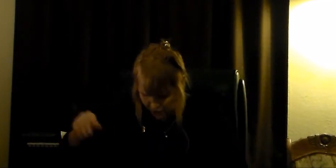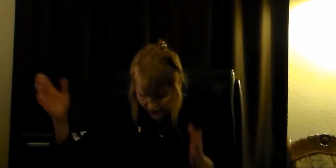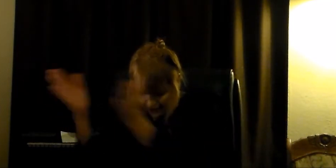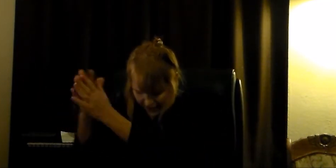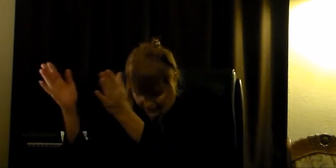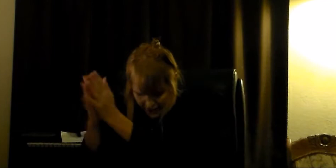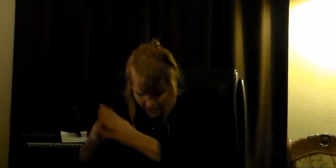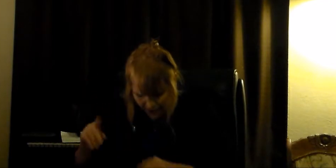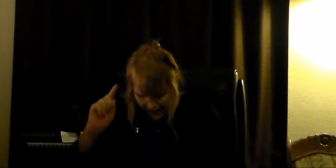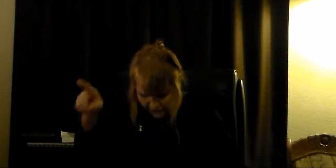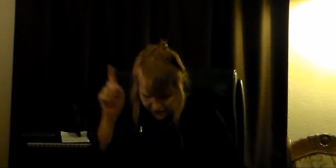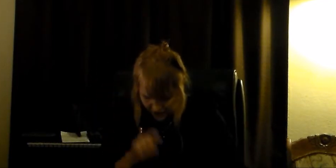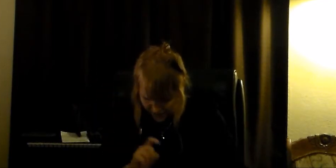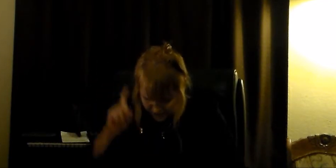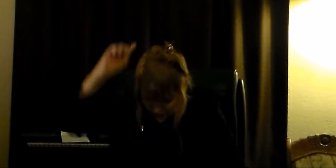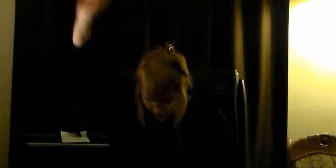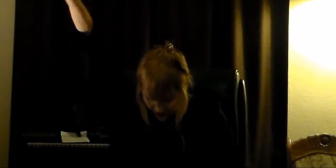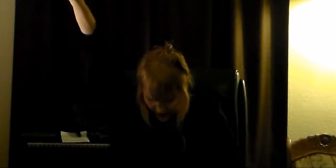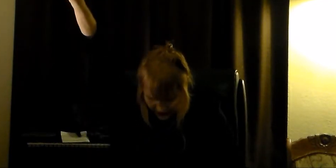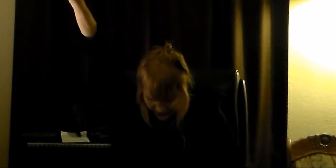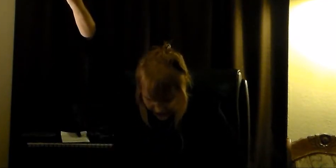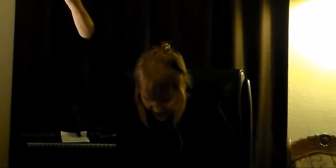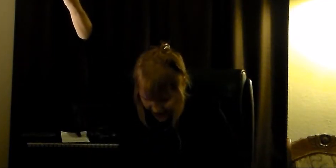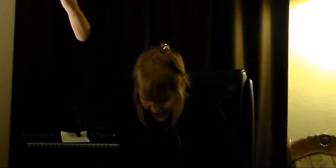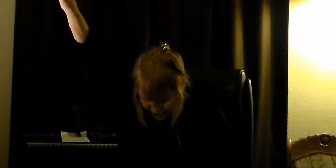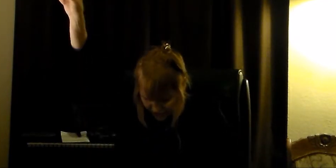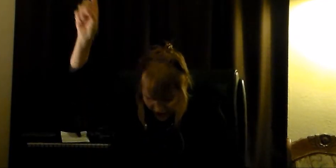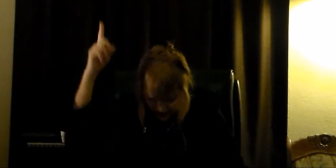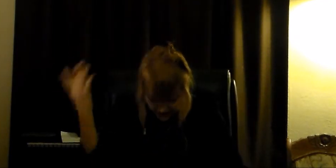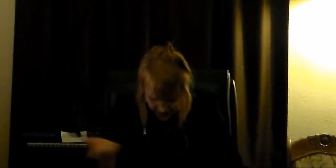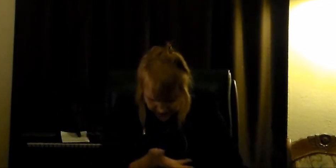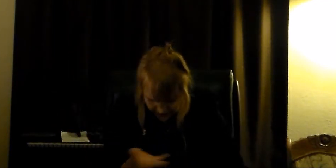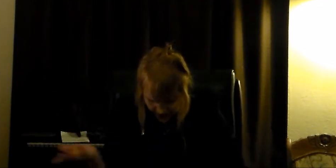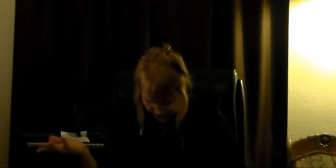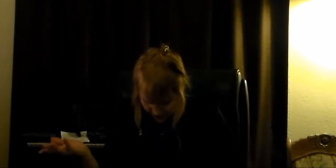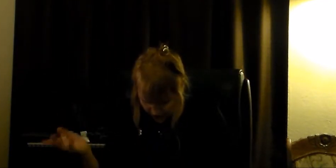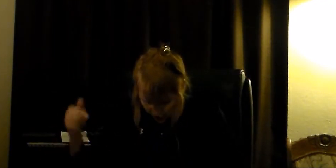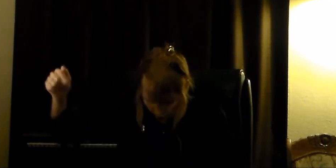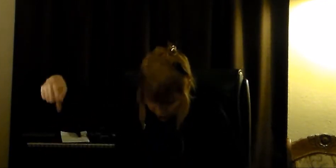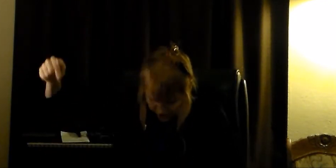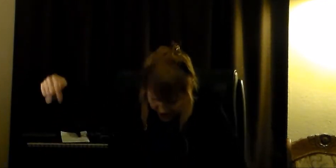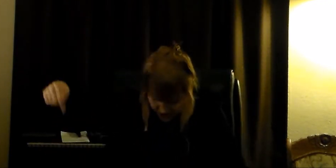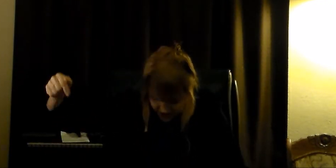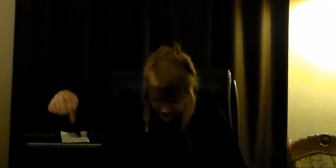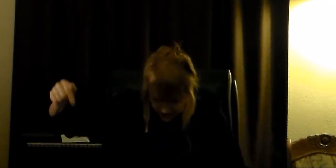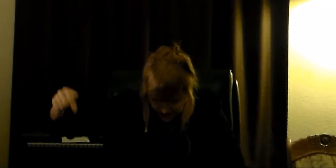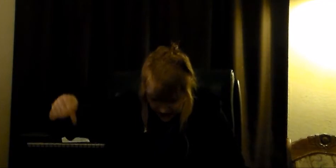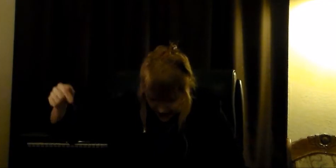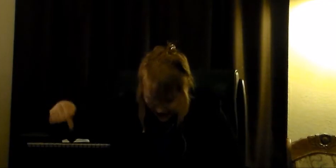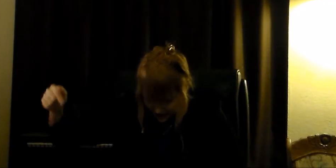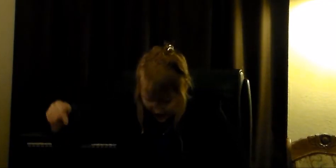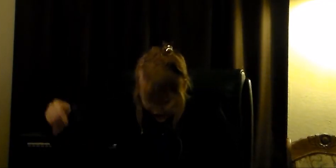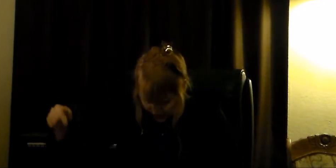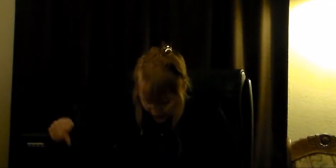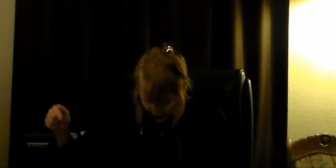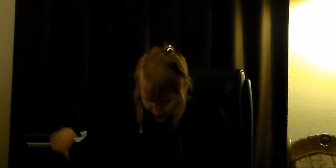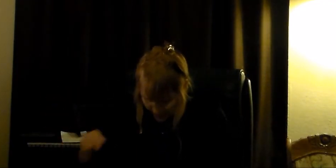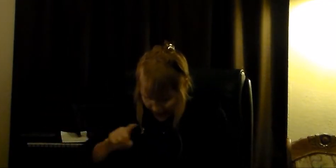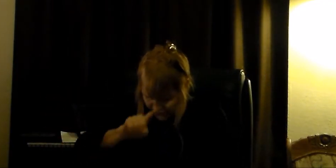you're in, by and from them, between life everlasting with God or Heavenly Father, or death, death, death, by and